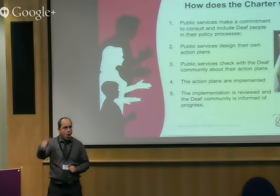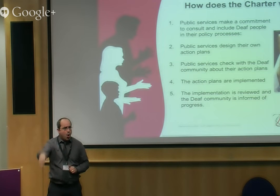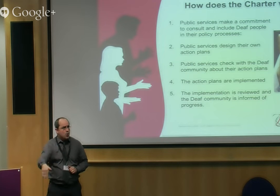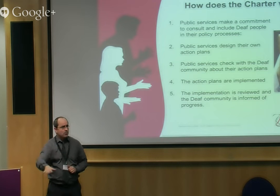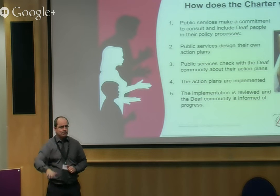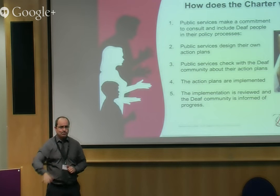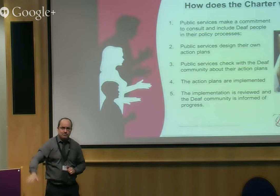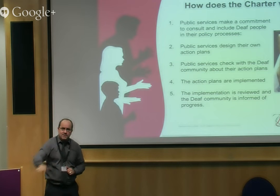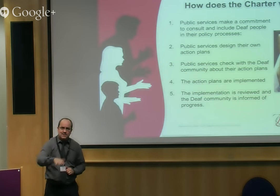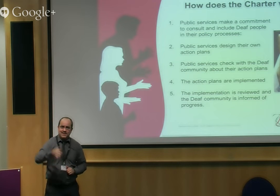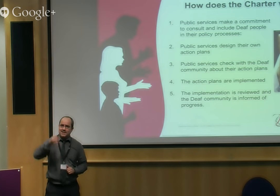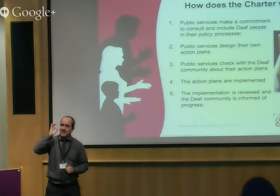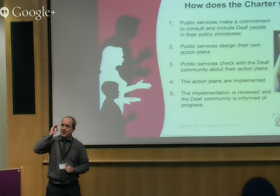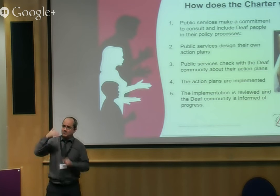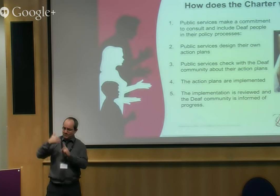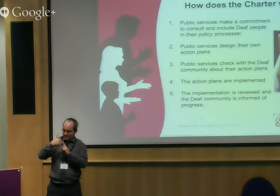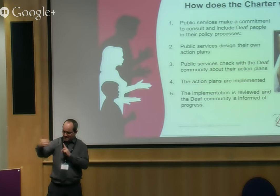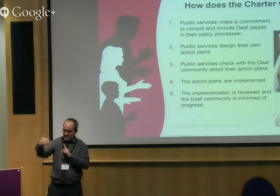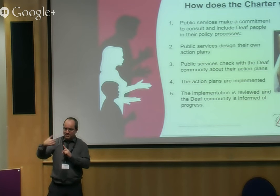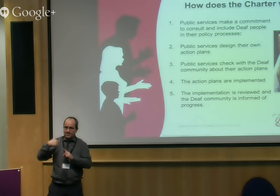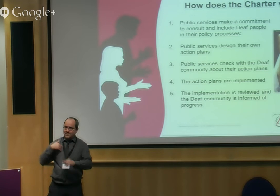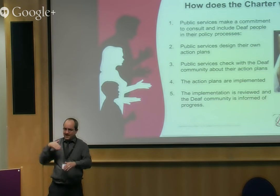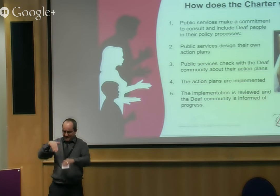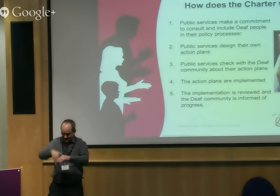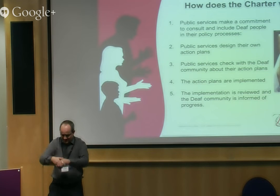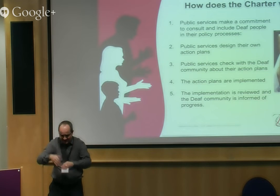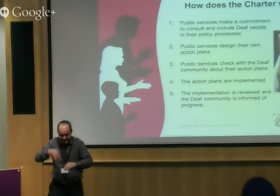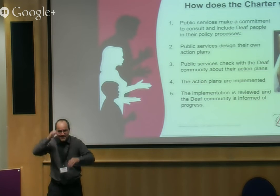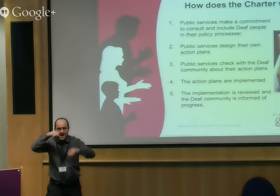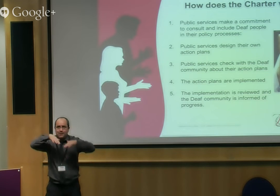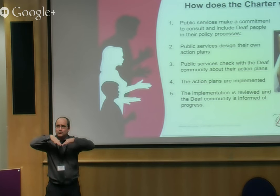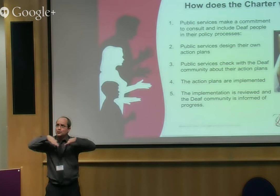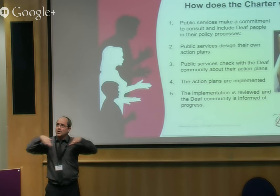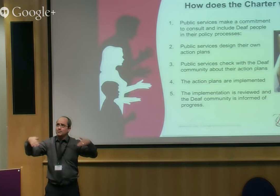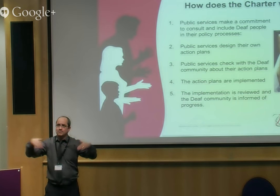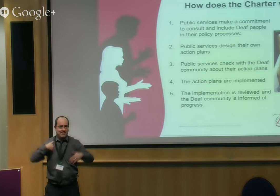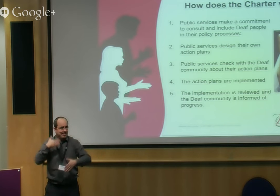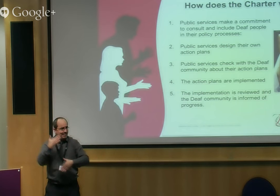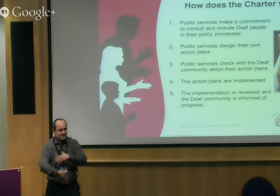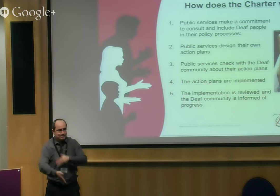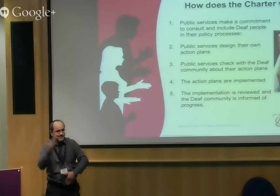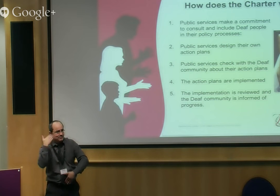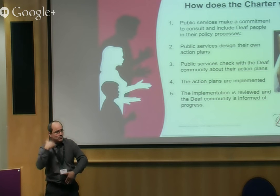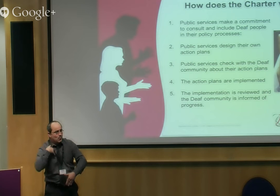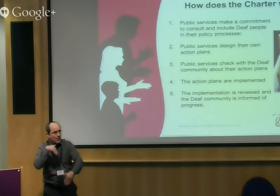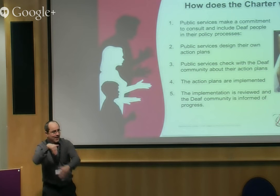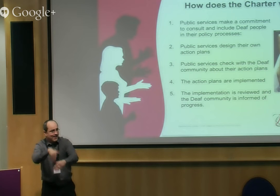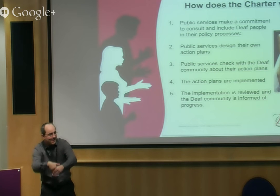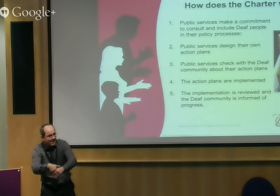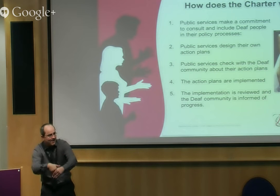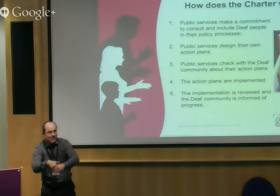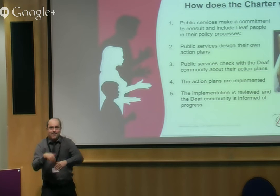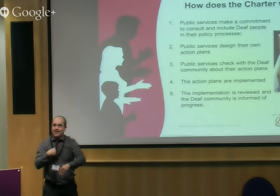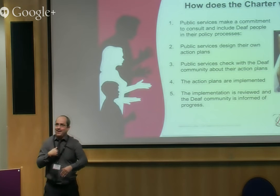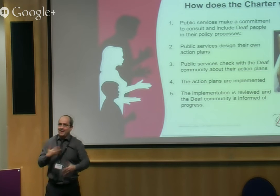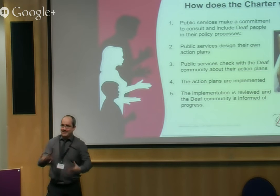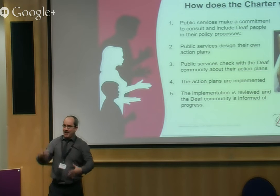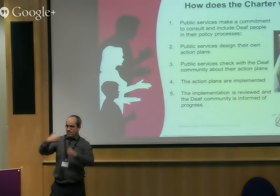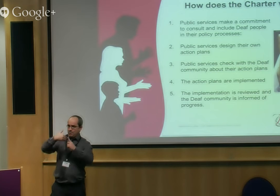and what's happened is they're watching the council sign the charter, and they just think it's amazing that they've never felt that